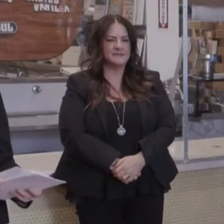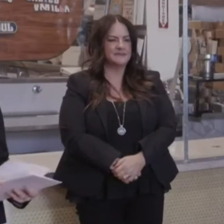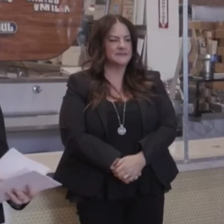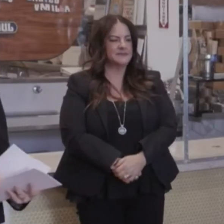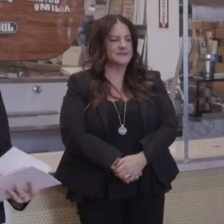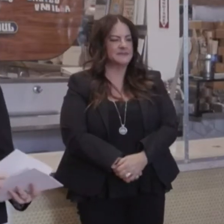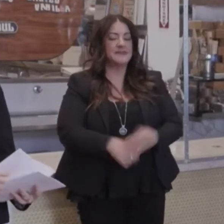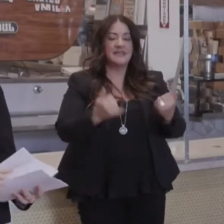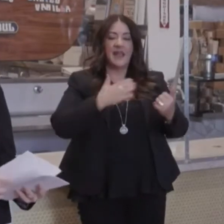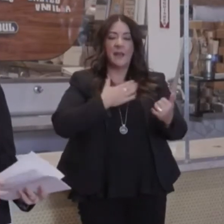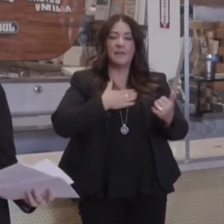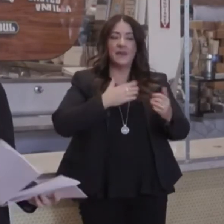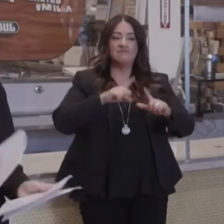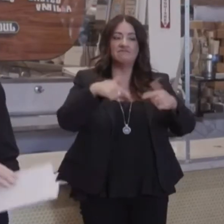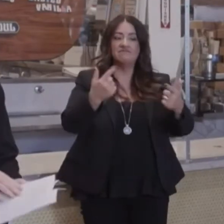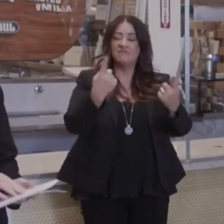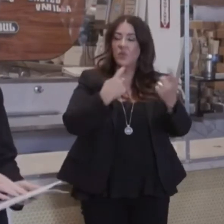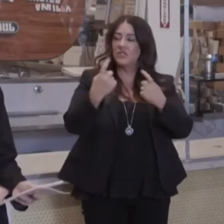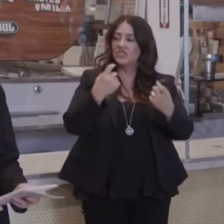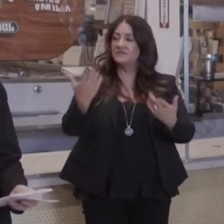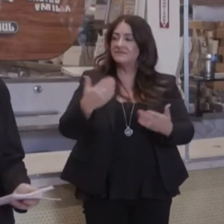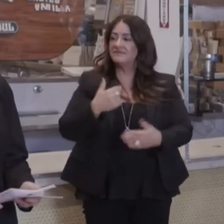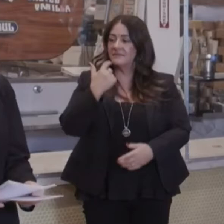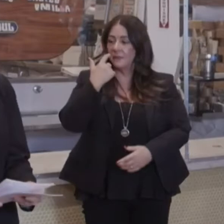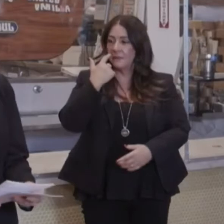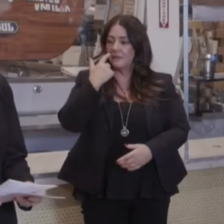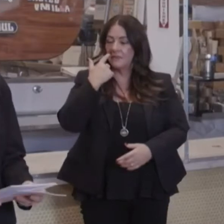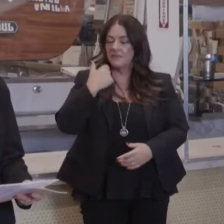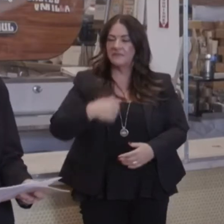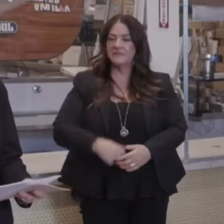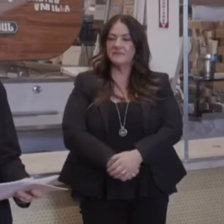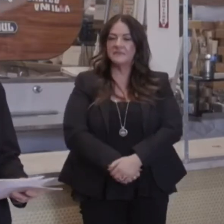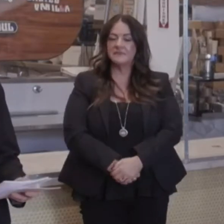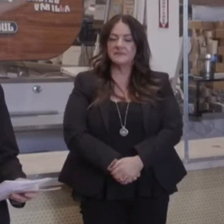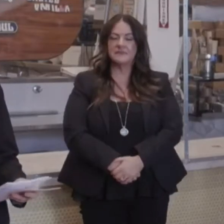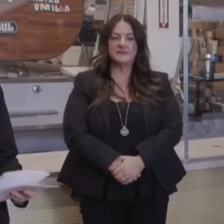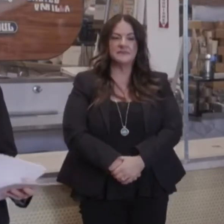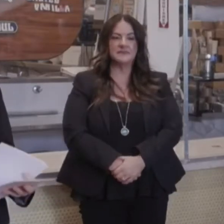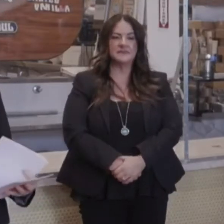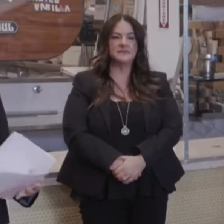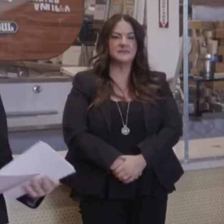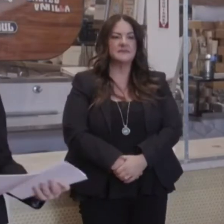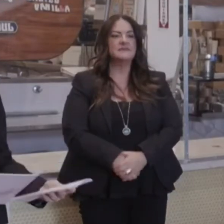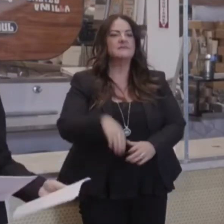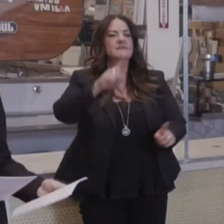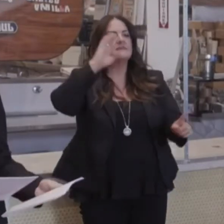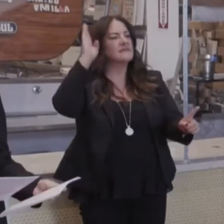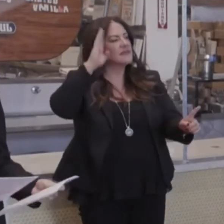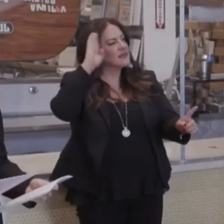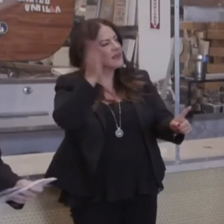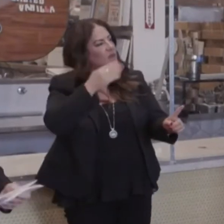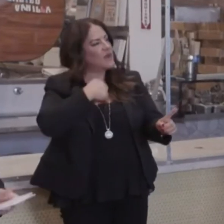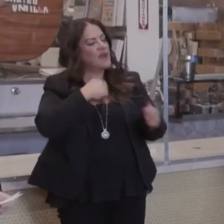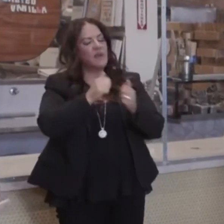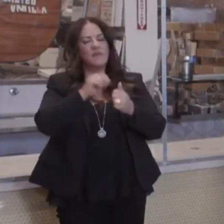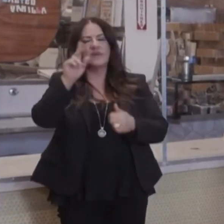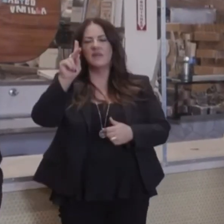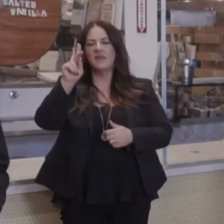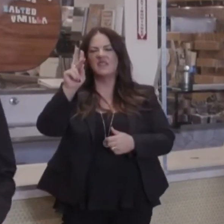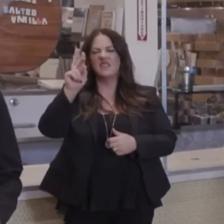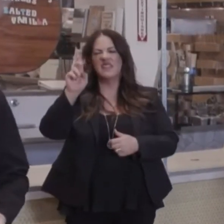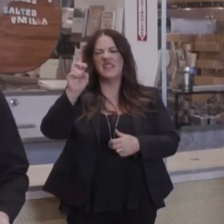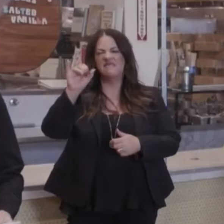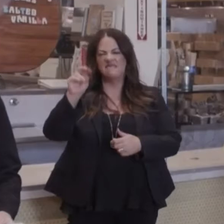With that, happy to take questions. Do you guys have any? Hello, my name is Kevin John. I'm with ABC 10 right